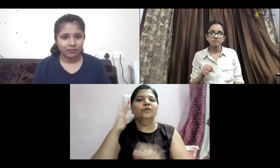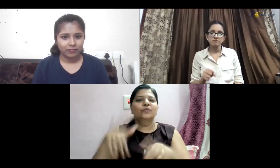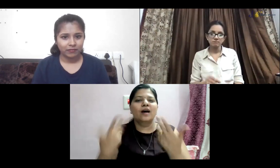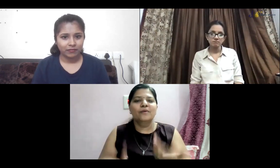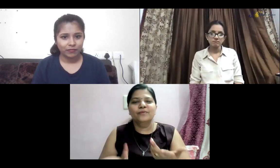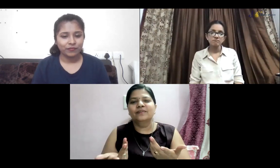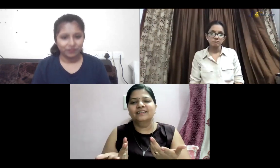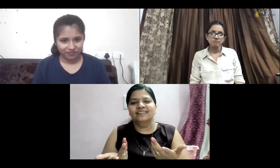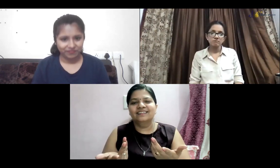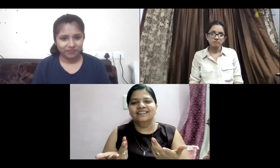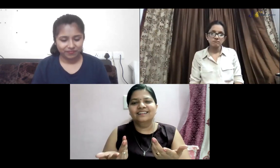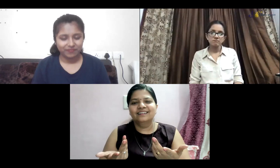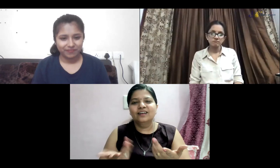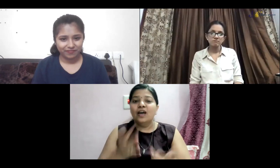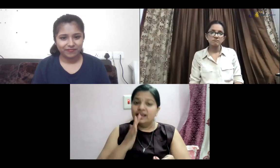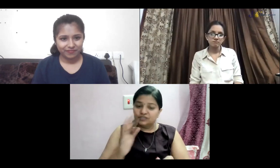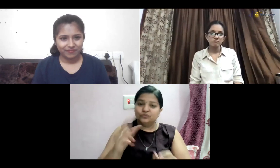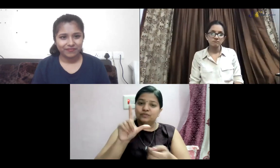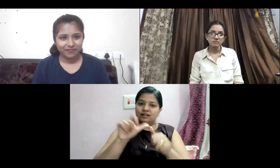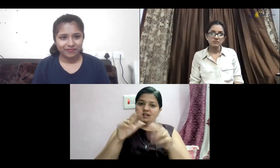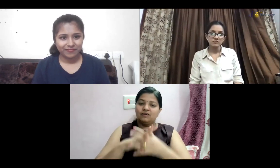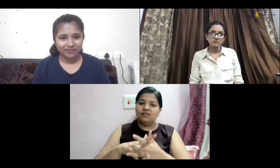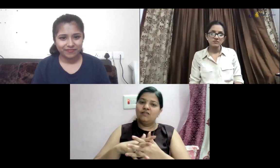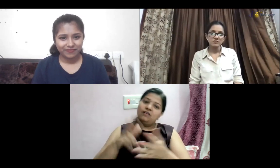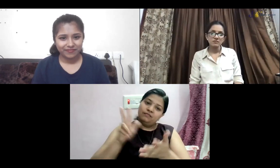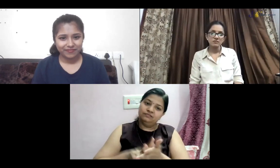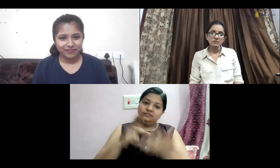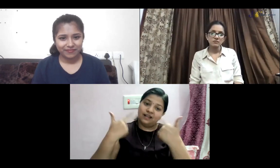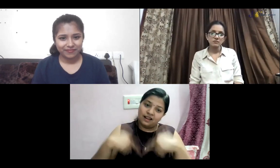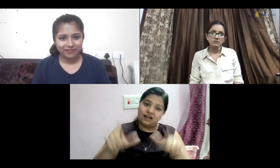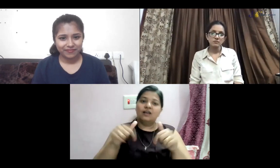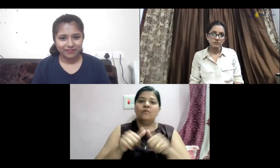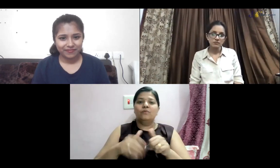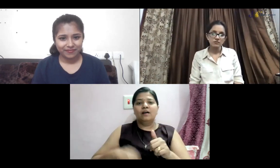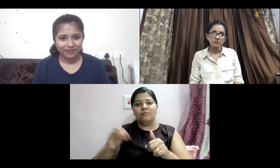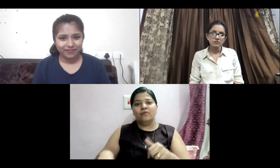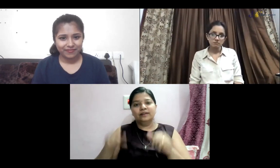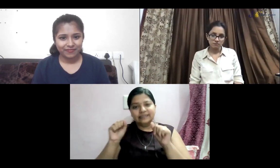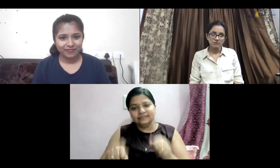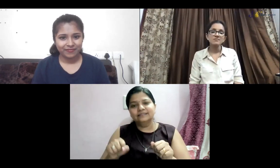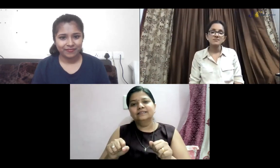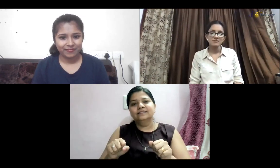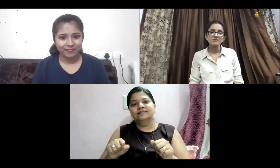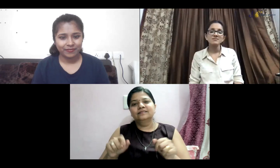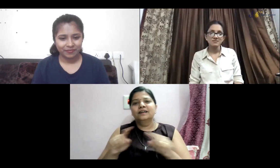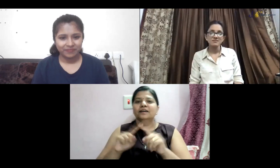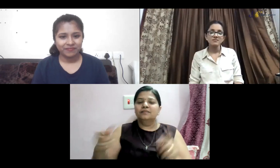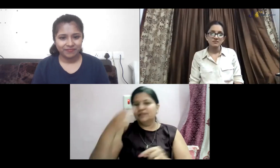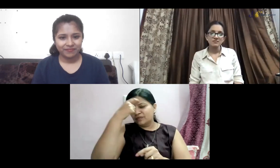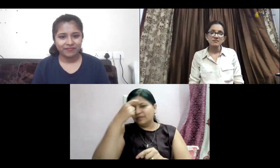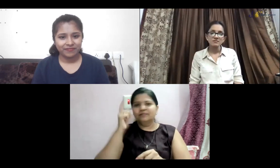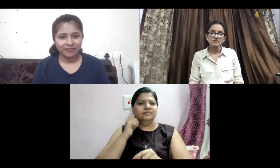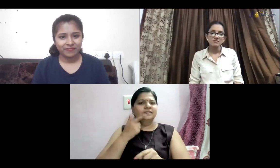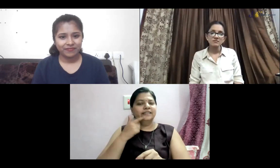have a rights, they have how they, because due to the accessibility, how they know it. In the law, we have rights. It is recognized. It's